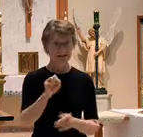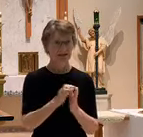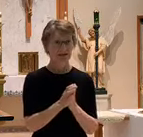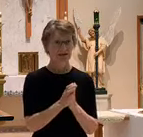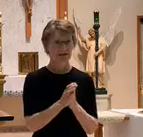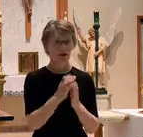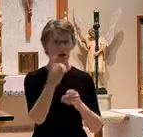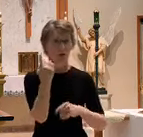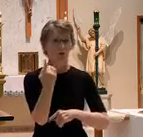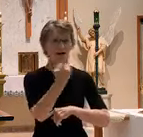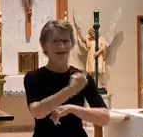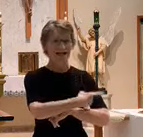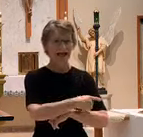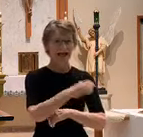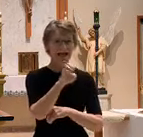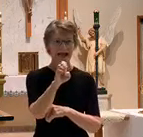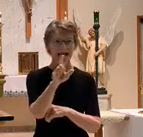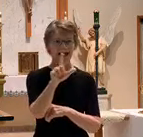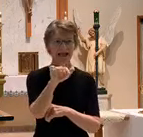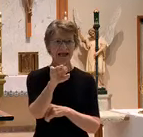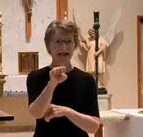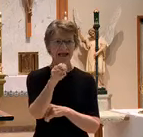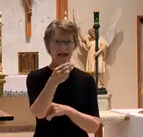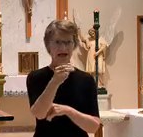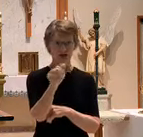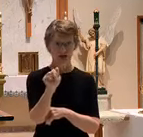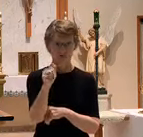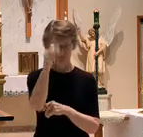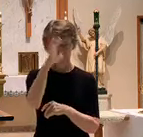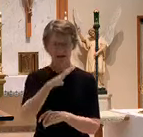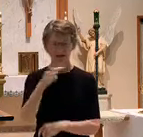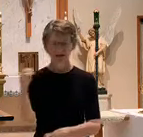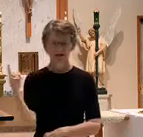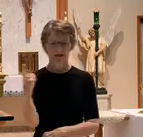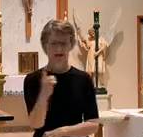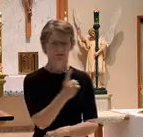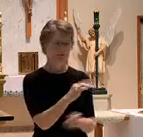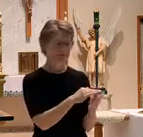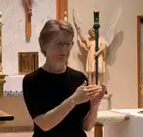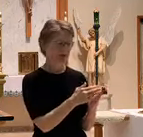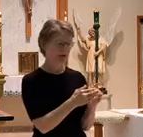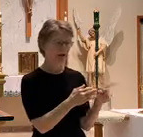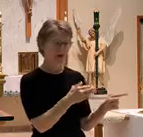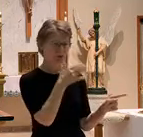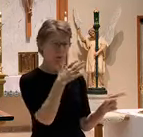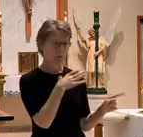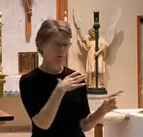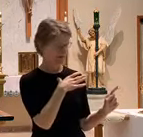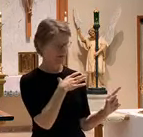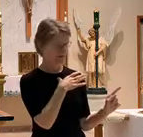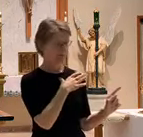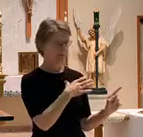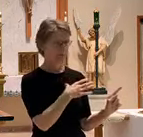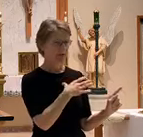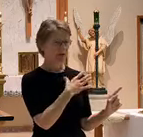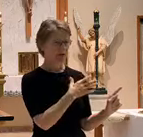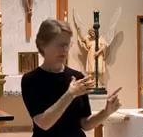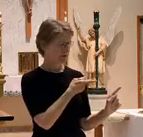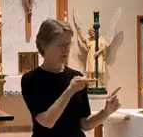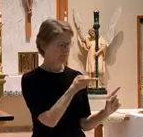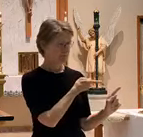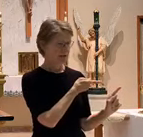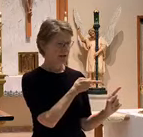One day, Elisha came to Shunem, where there was a woman of influence who urged him to